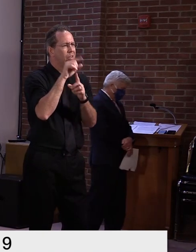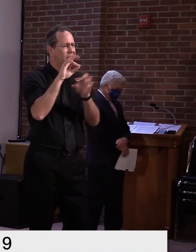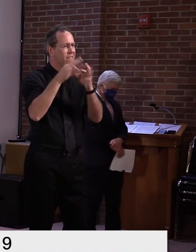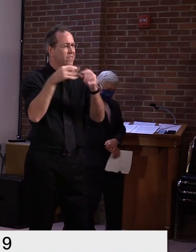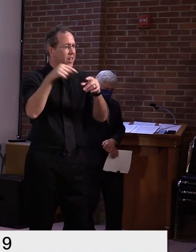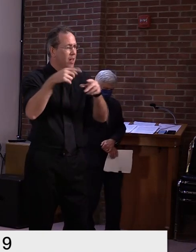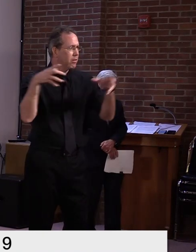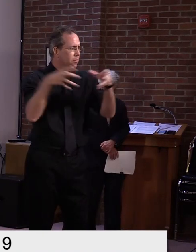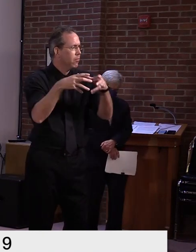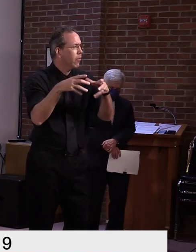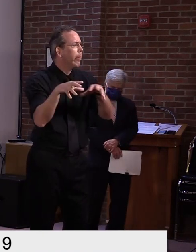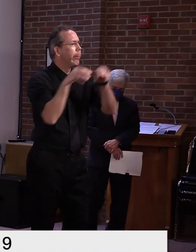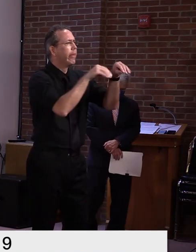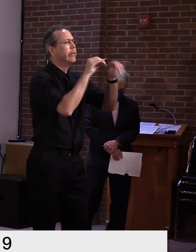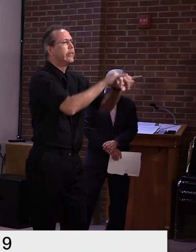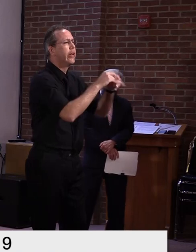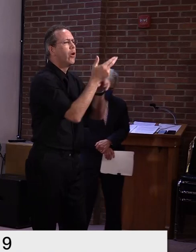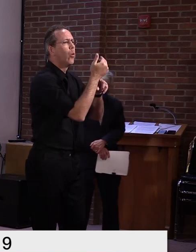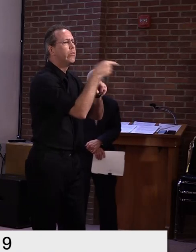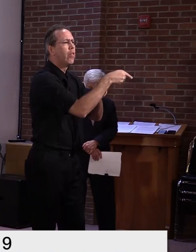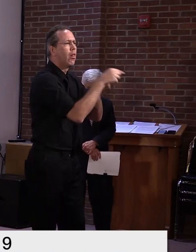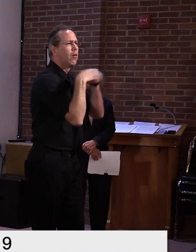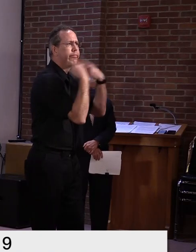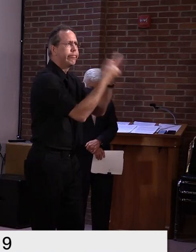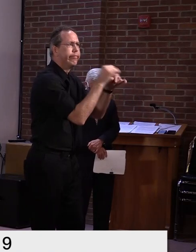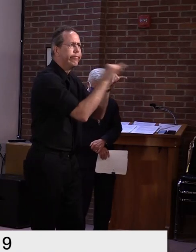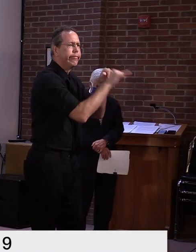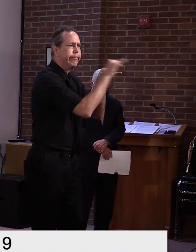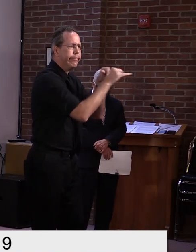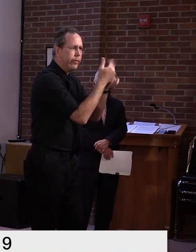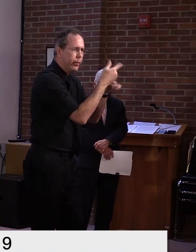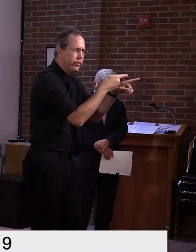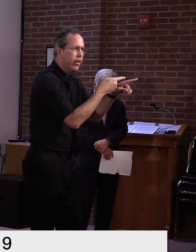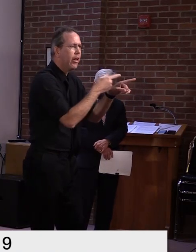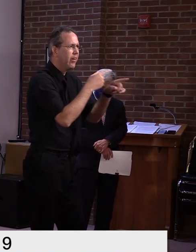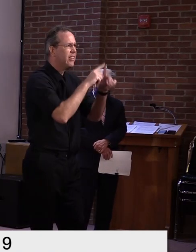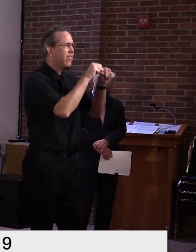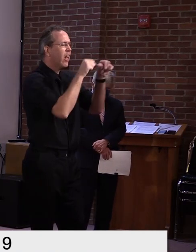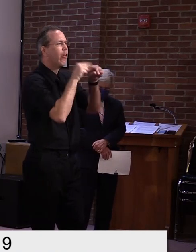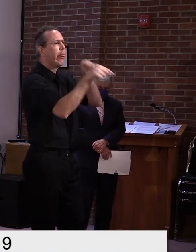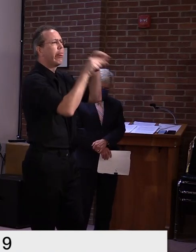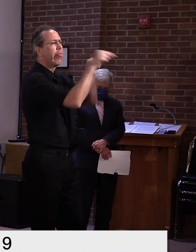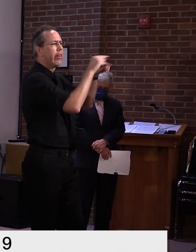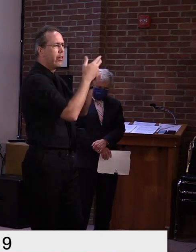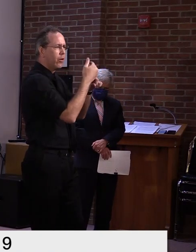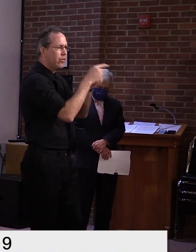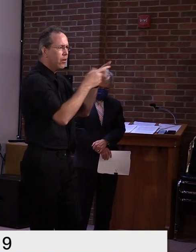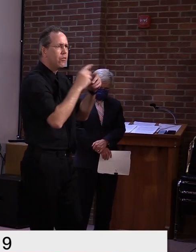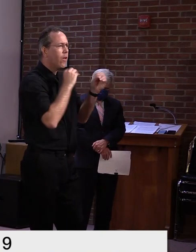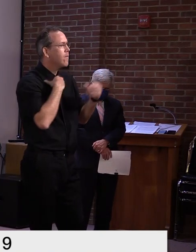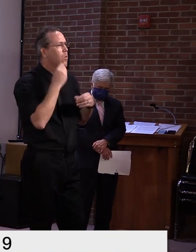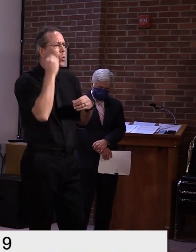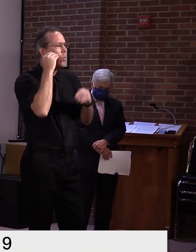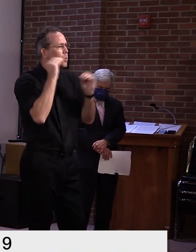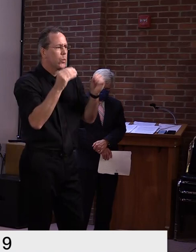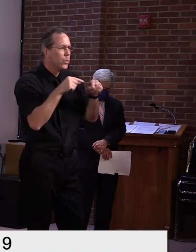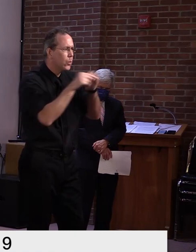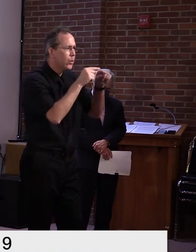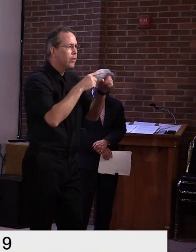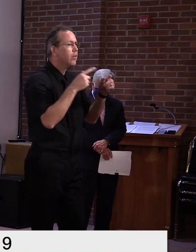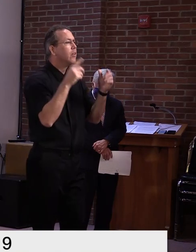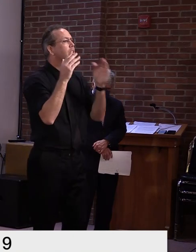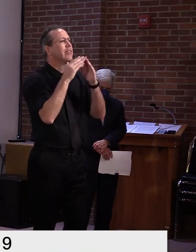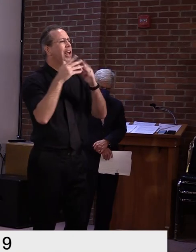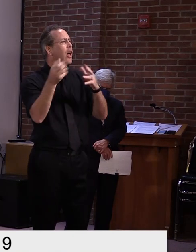why does the state feel it's appropriate to move a large number of families like this